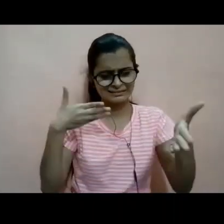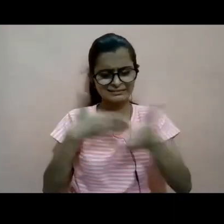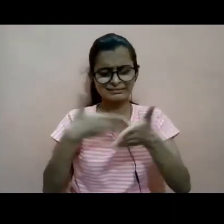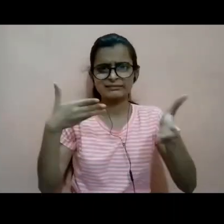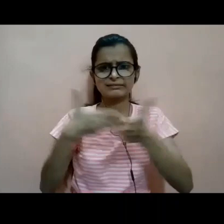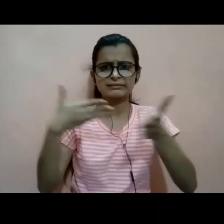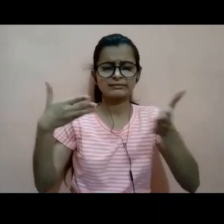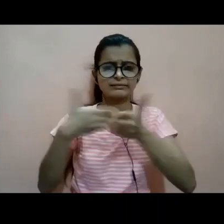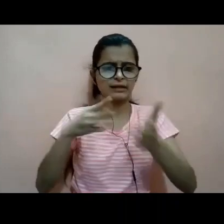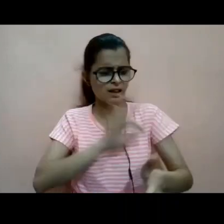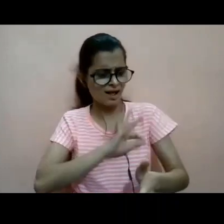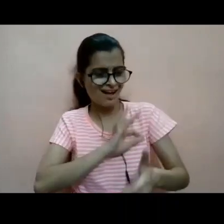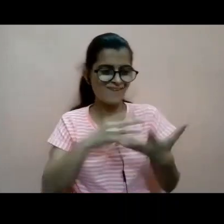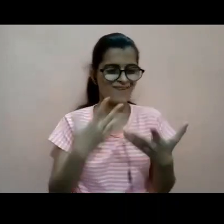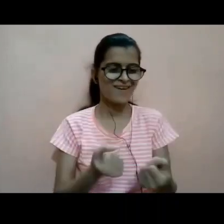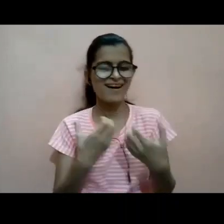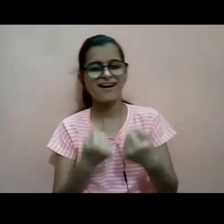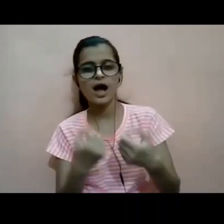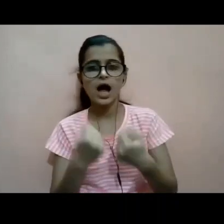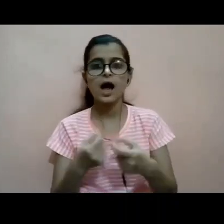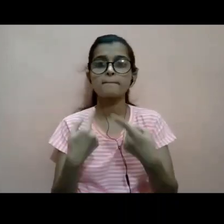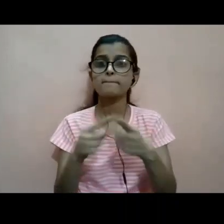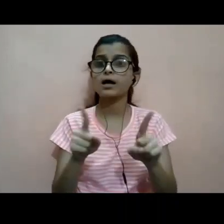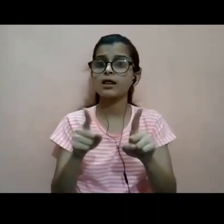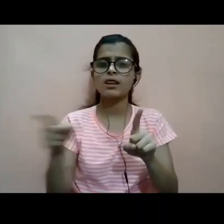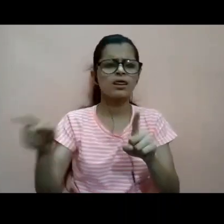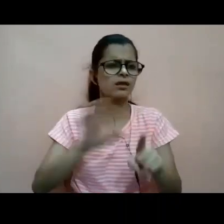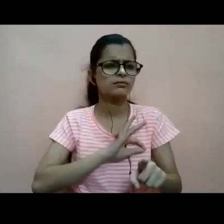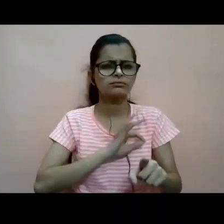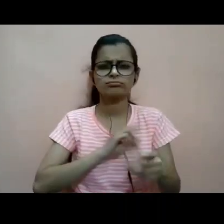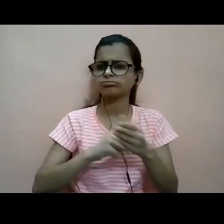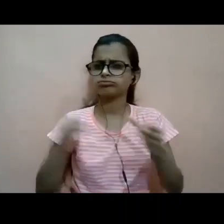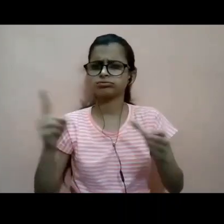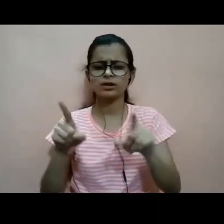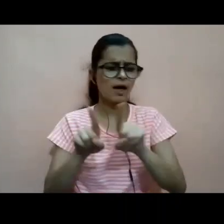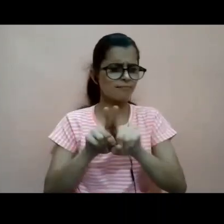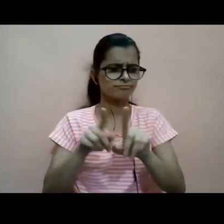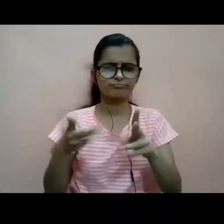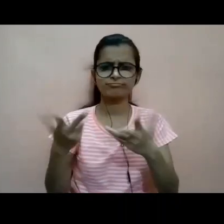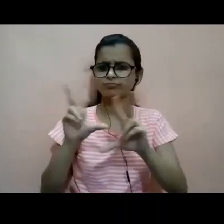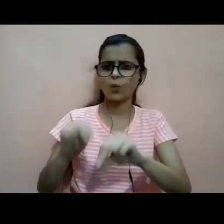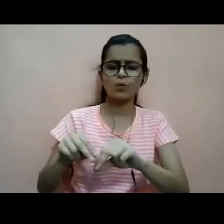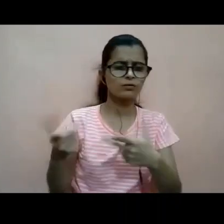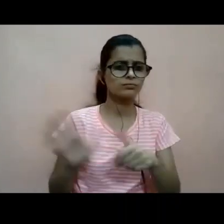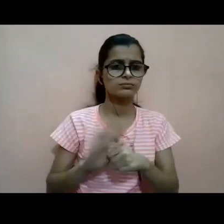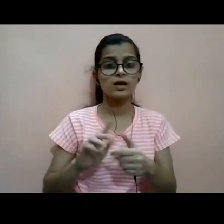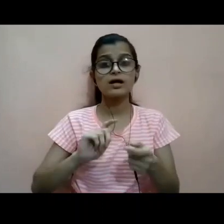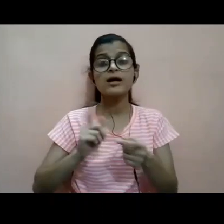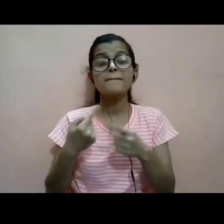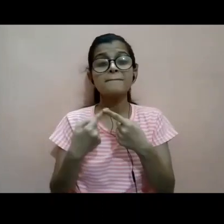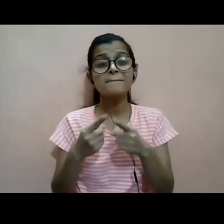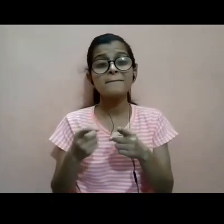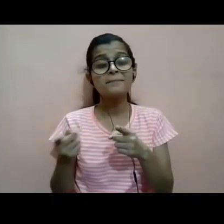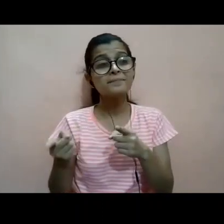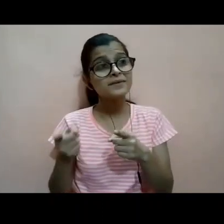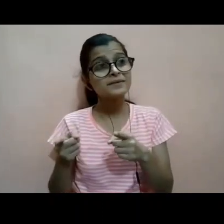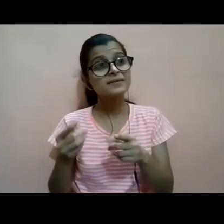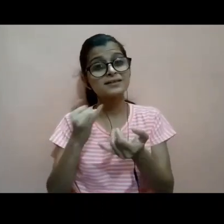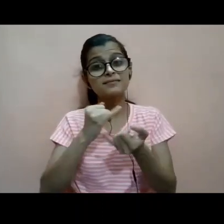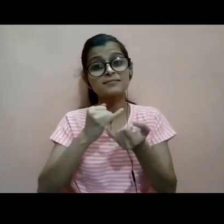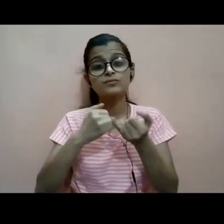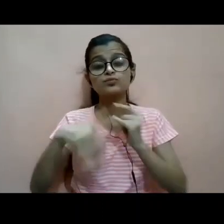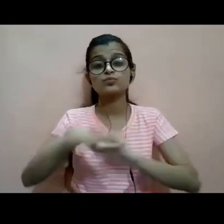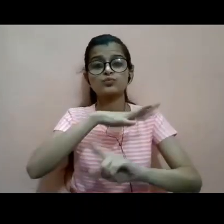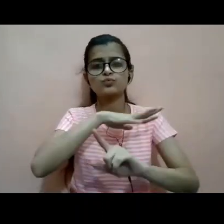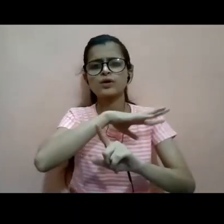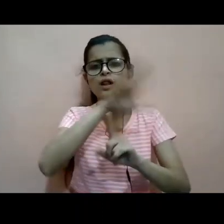or likings, things of likings, you need to curb them. You need to kind of change them based on that sociocultural